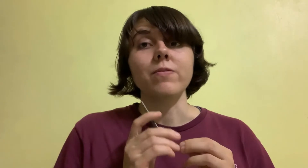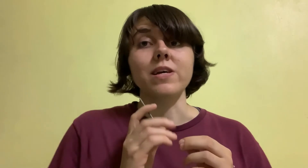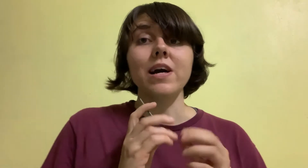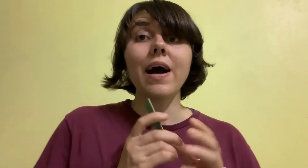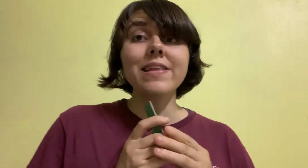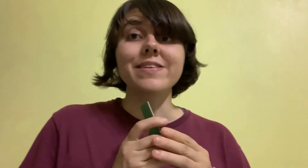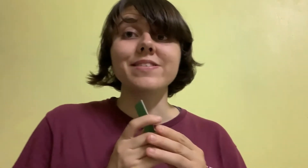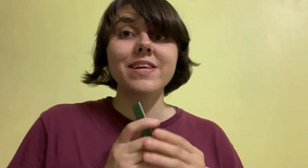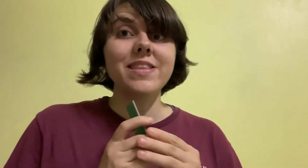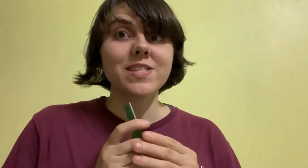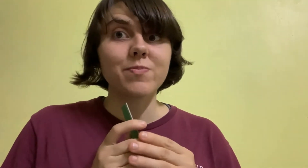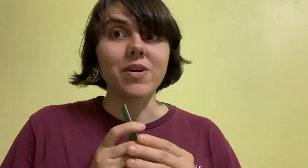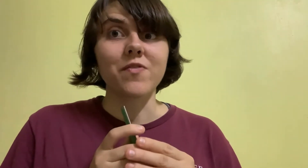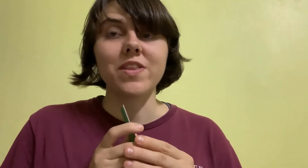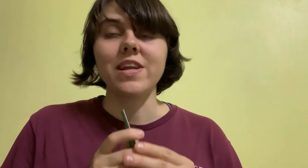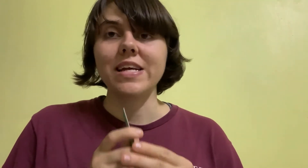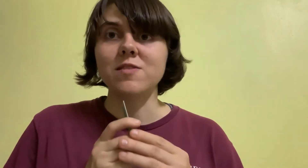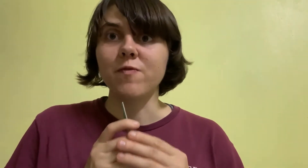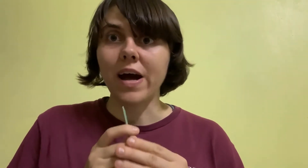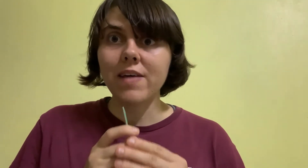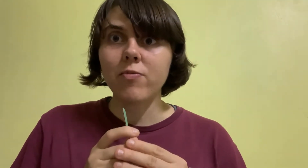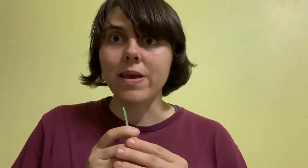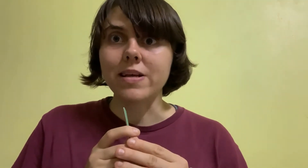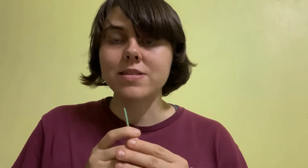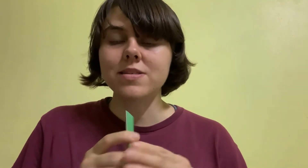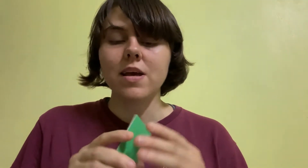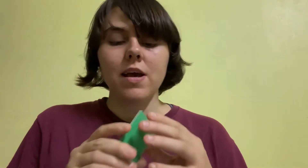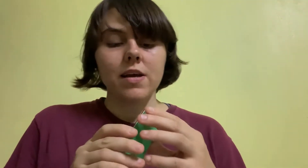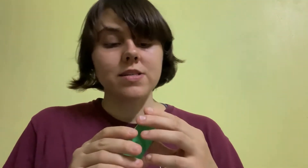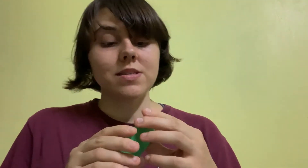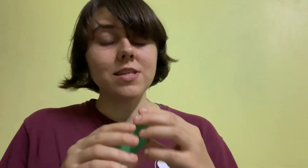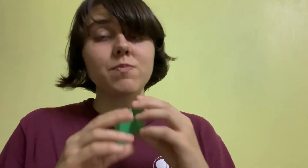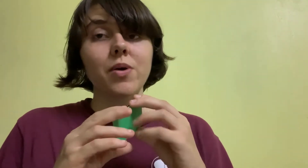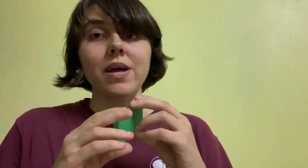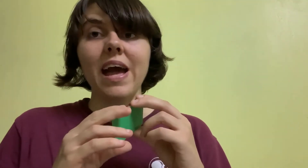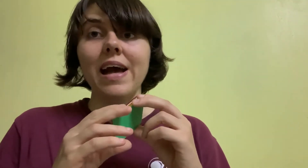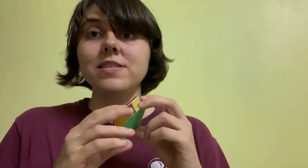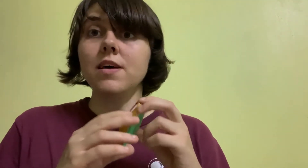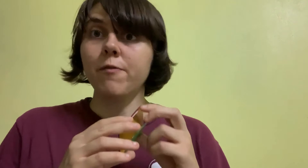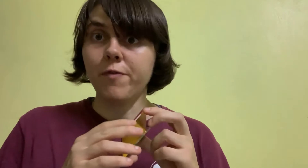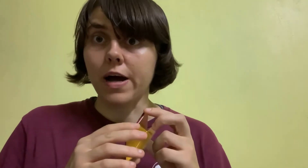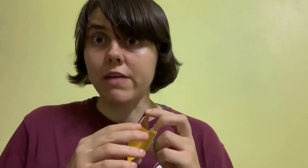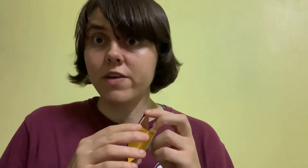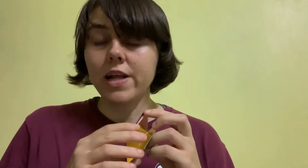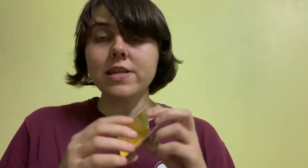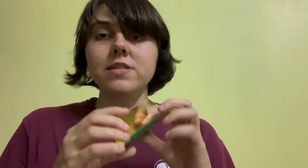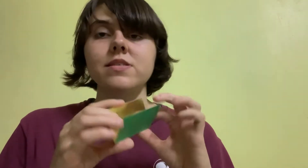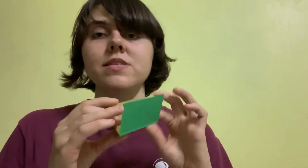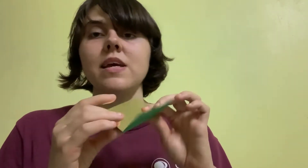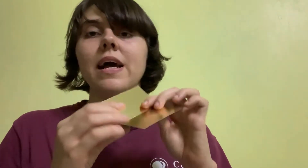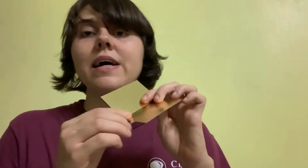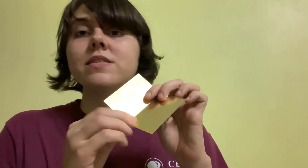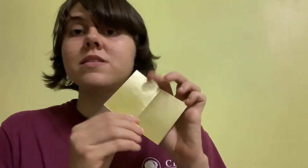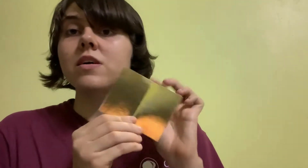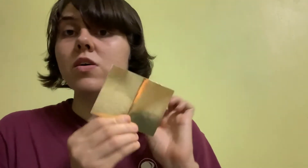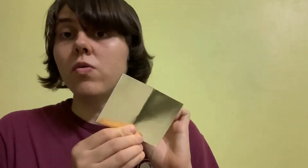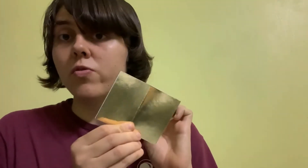the colors in this book for the next 5 weeks. Because this book has five colors. It has the gold